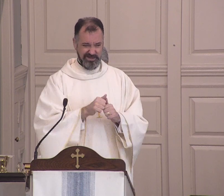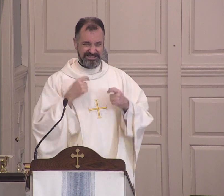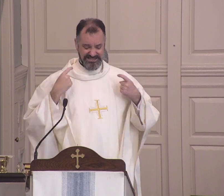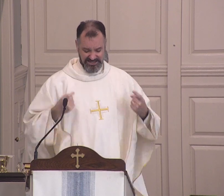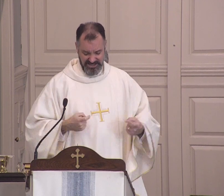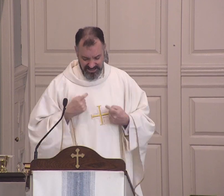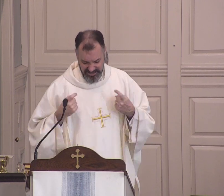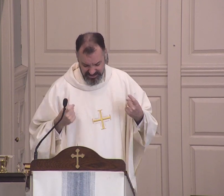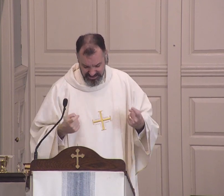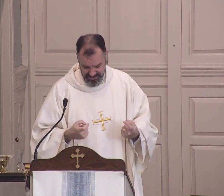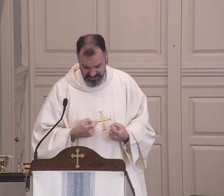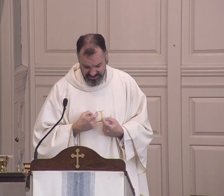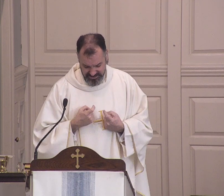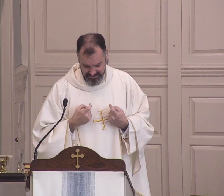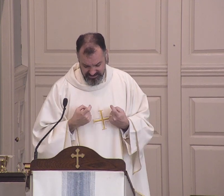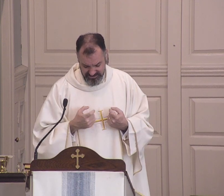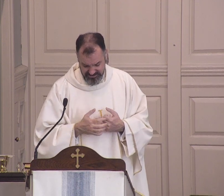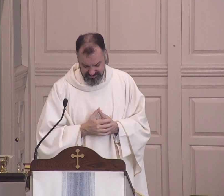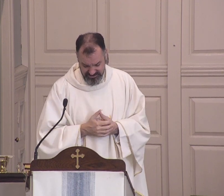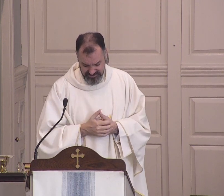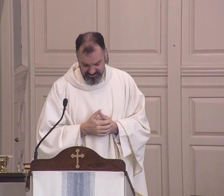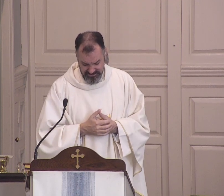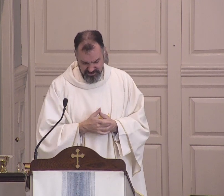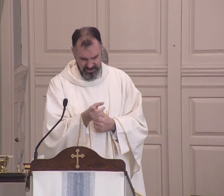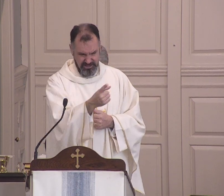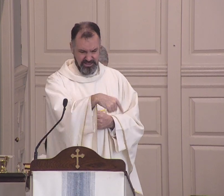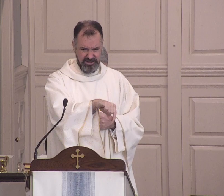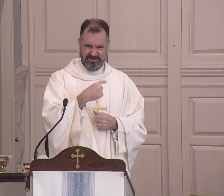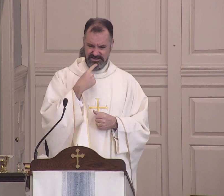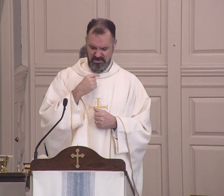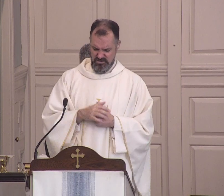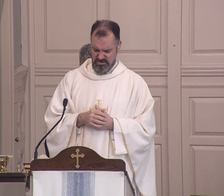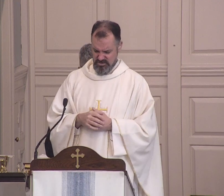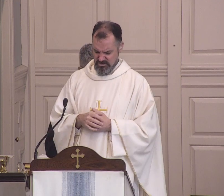is guilty of an everlasting sin.